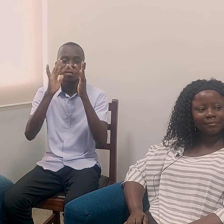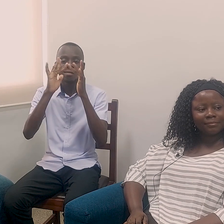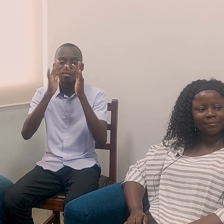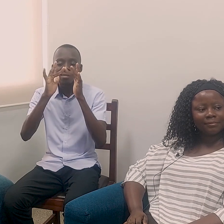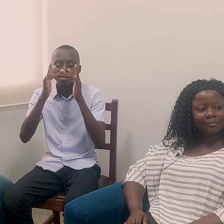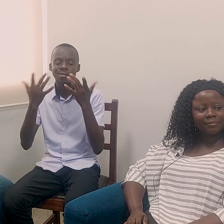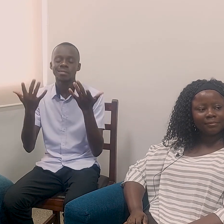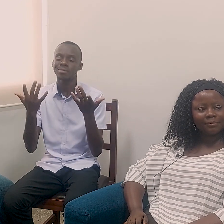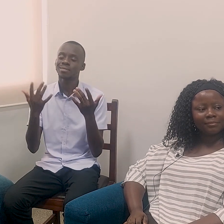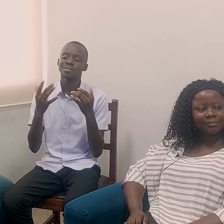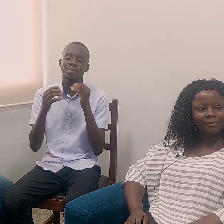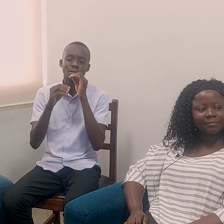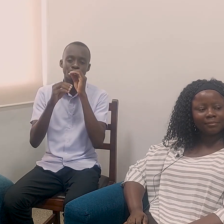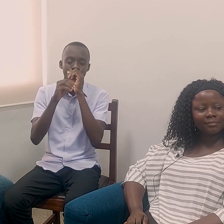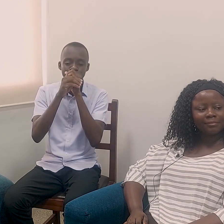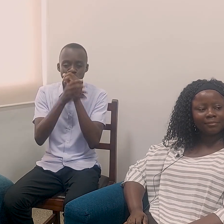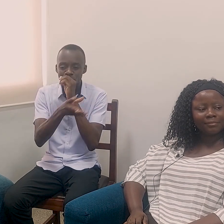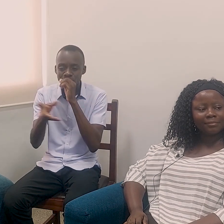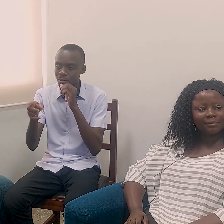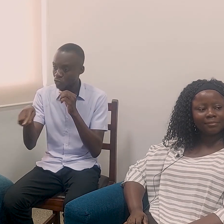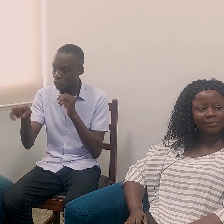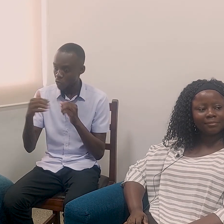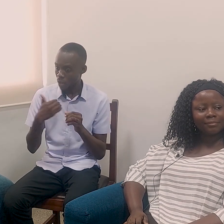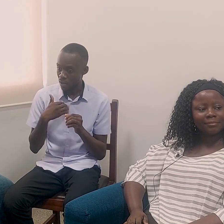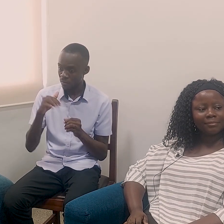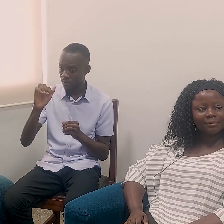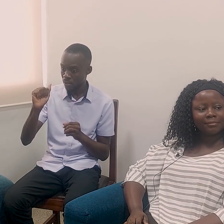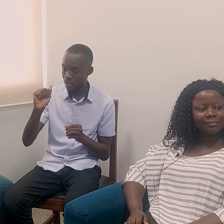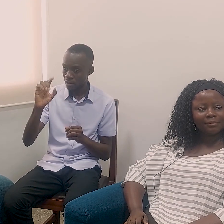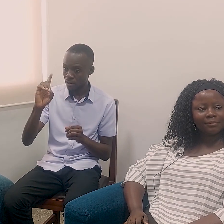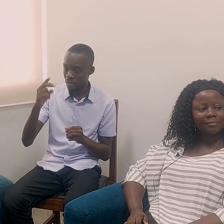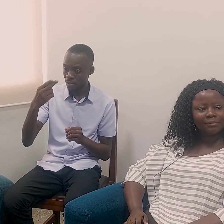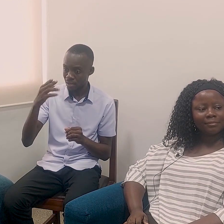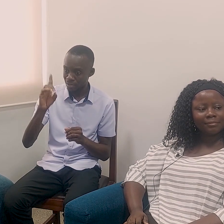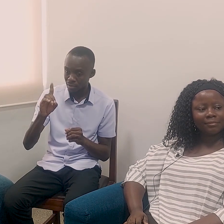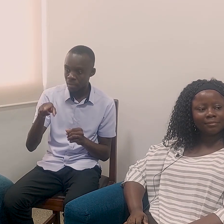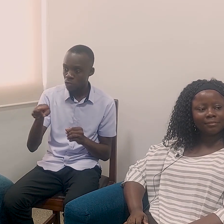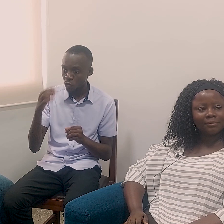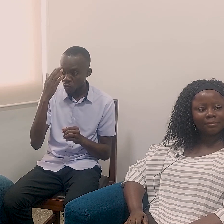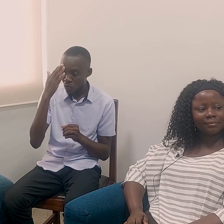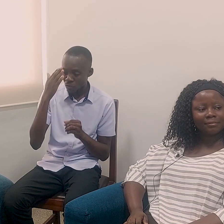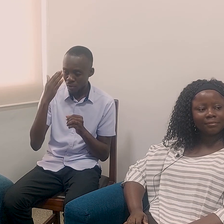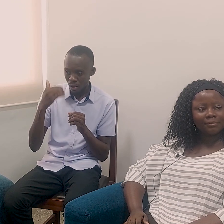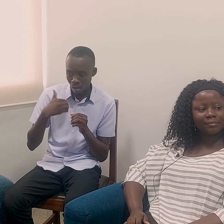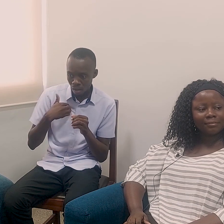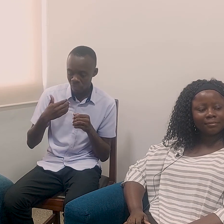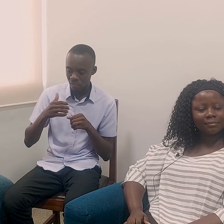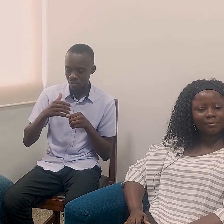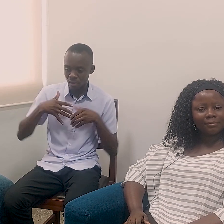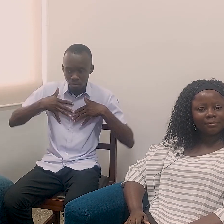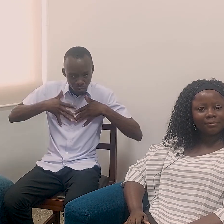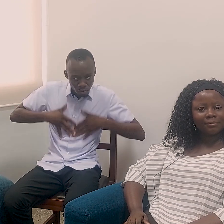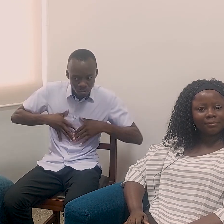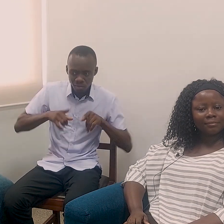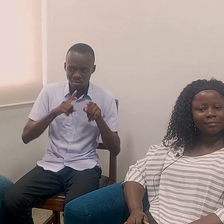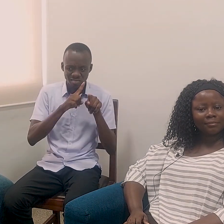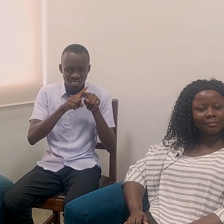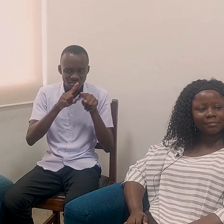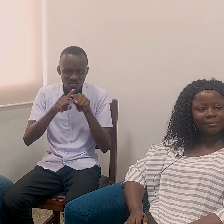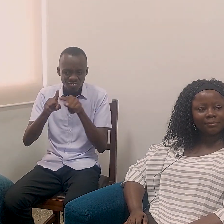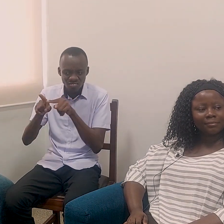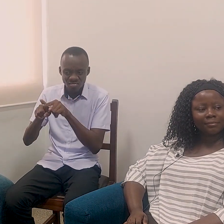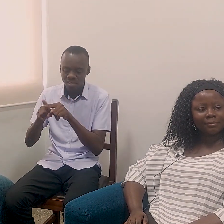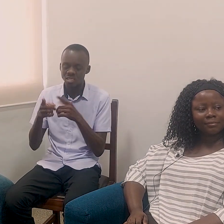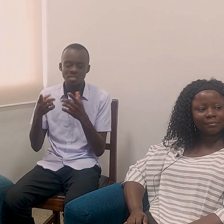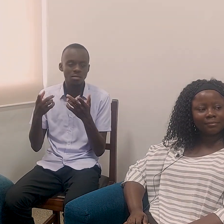people talking about how to know you have ADHD, how you know you have depression, etc. So I think we would just